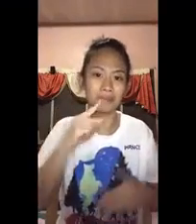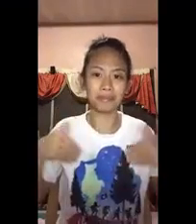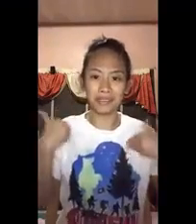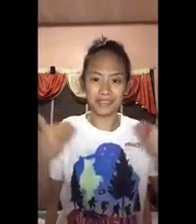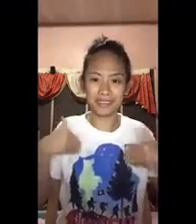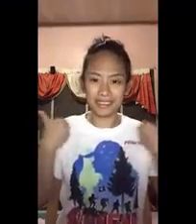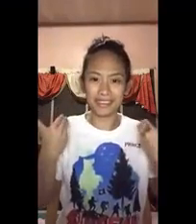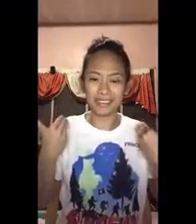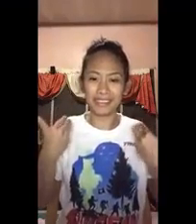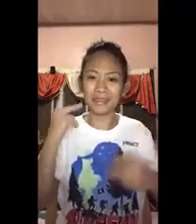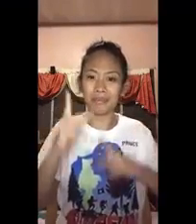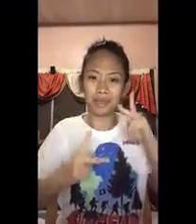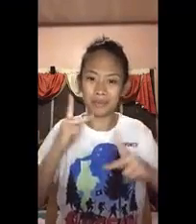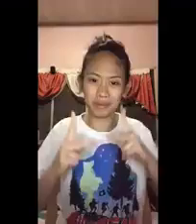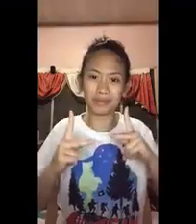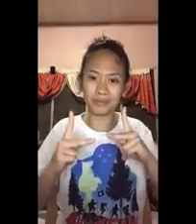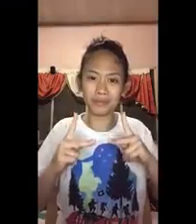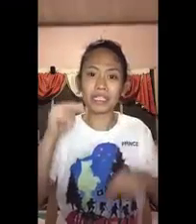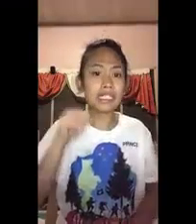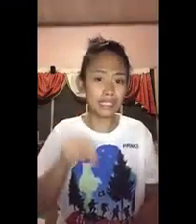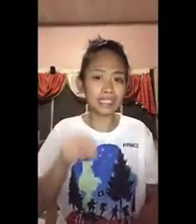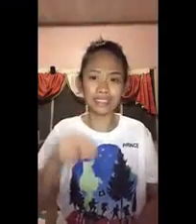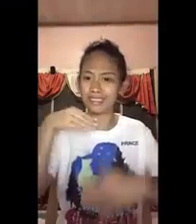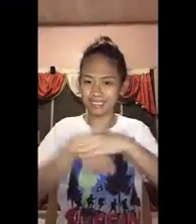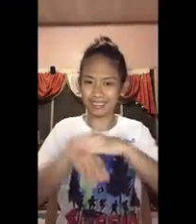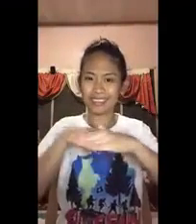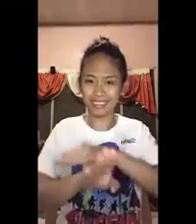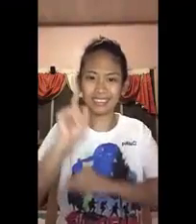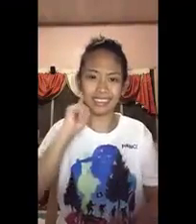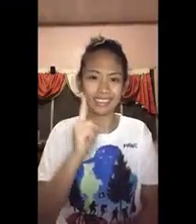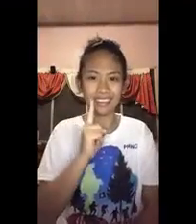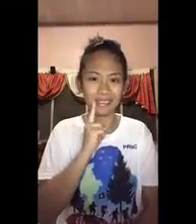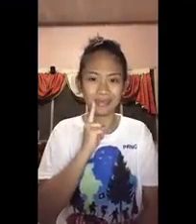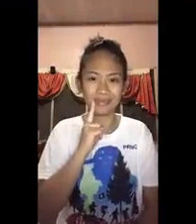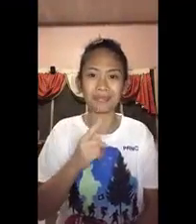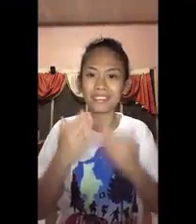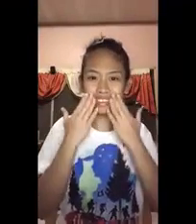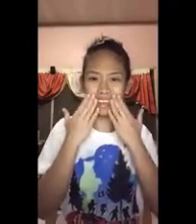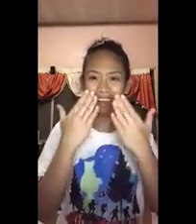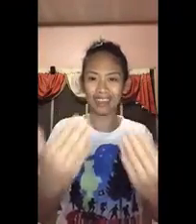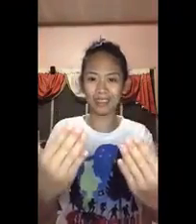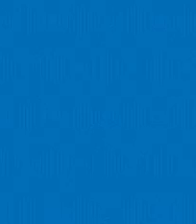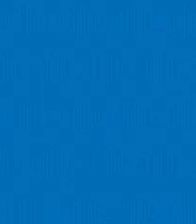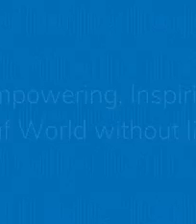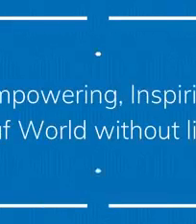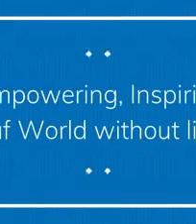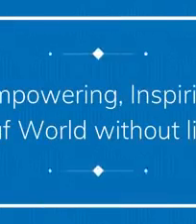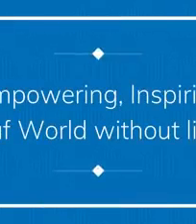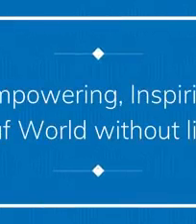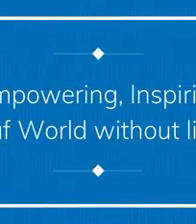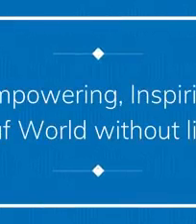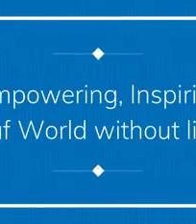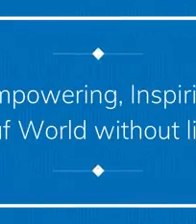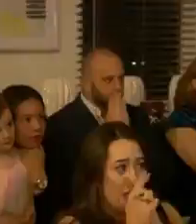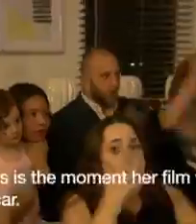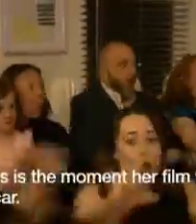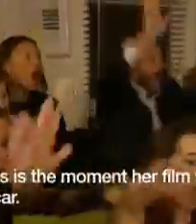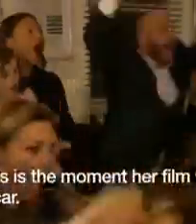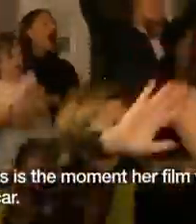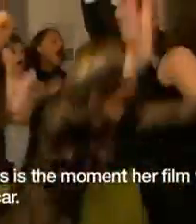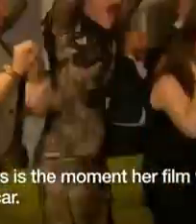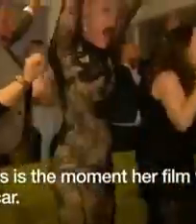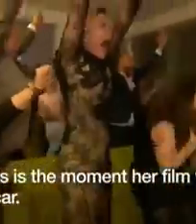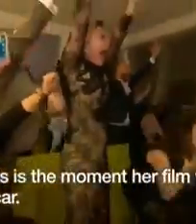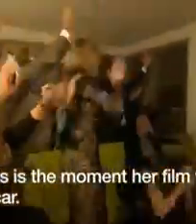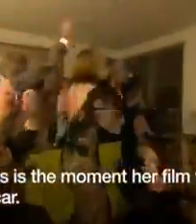They're uncovering clues. Oh, we were to get it. Oh, another way down. And headed to the Sasha Beast machine.